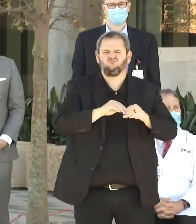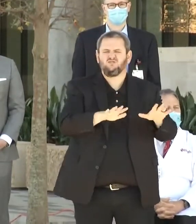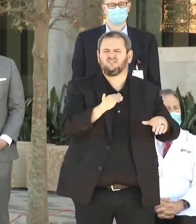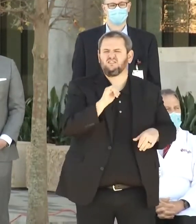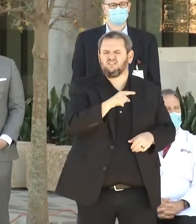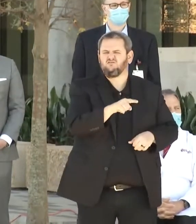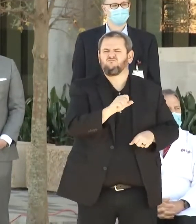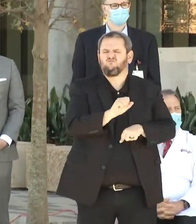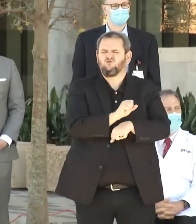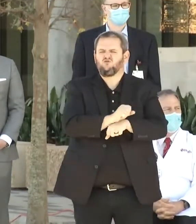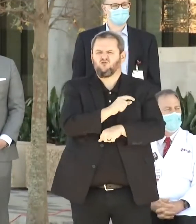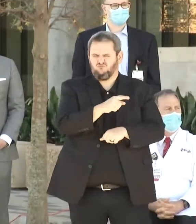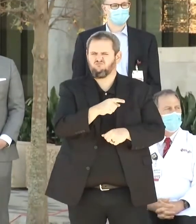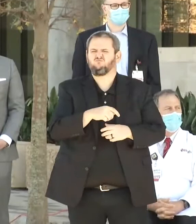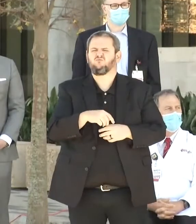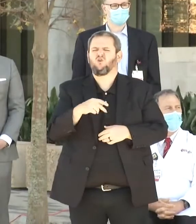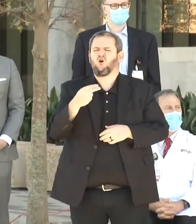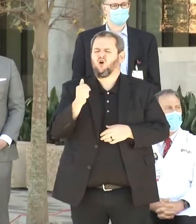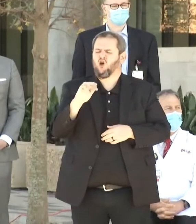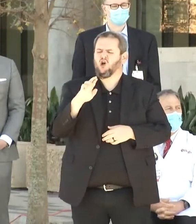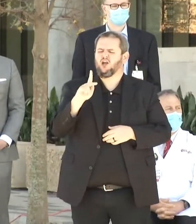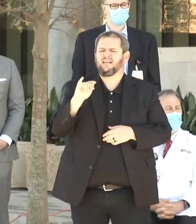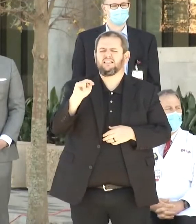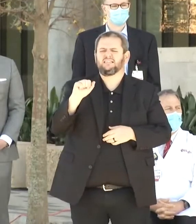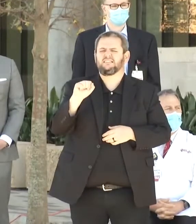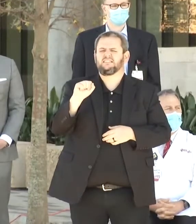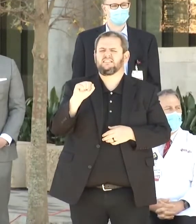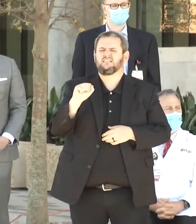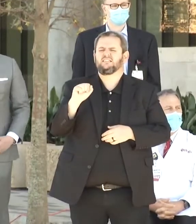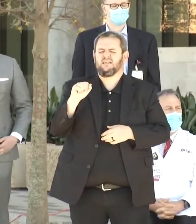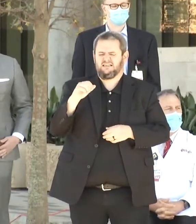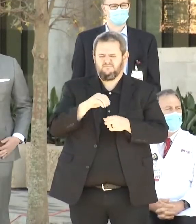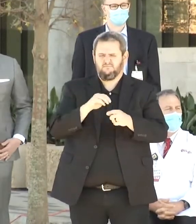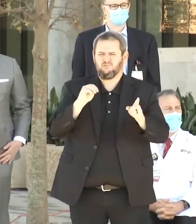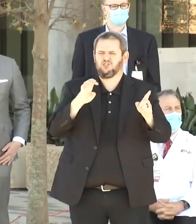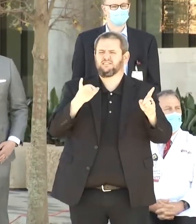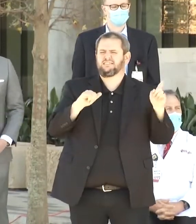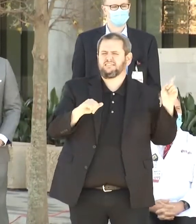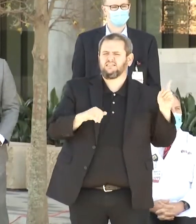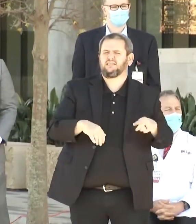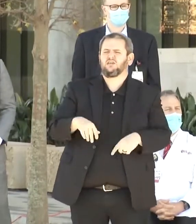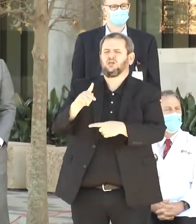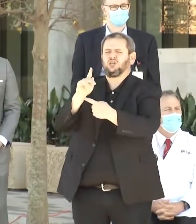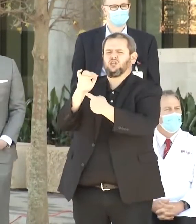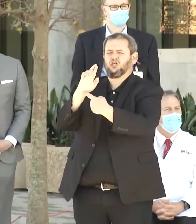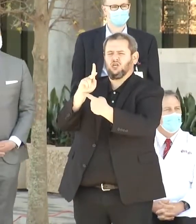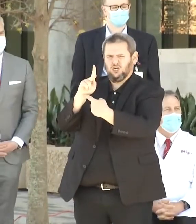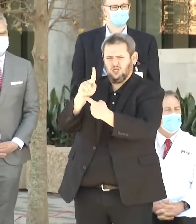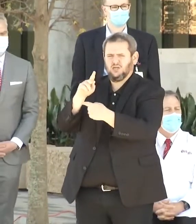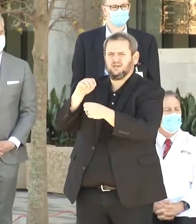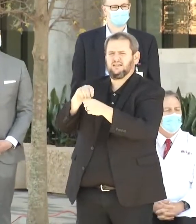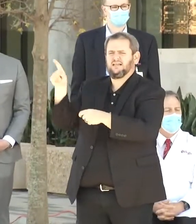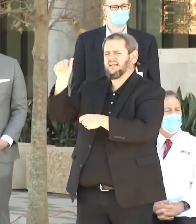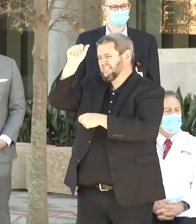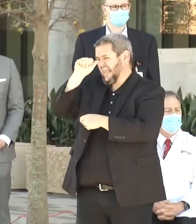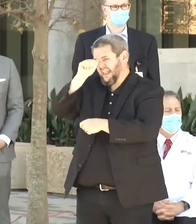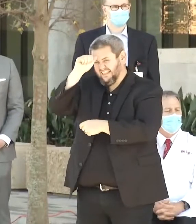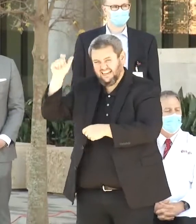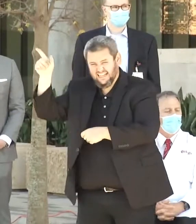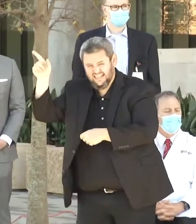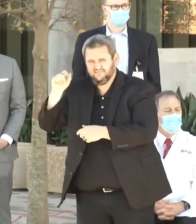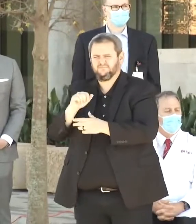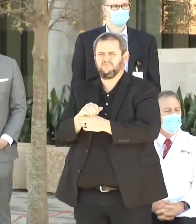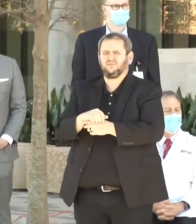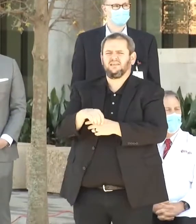Mercy, Dr. Jim Kirk of SSM, and Dr. David Chansom of Integris, who you'll be hearing from in just a